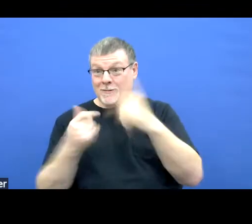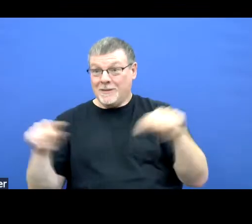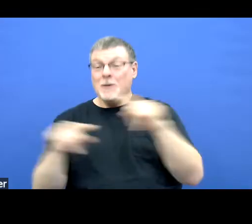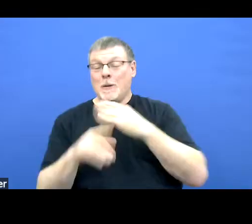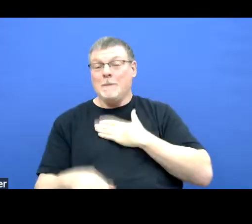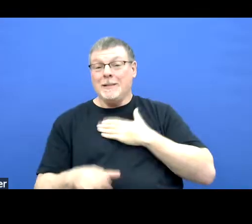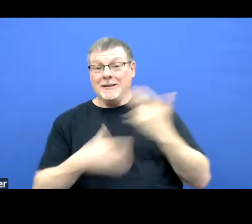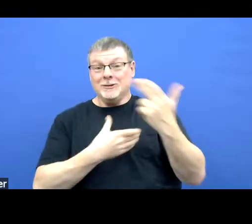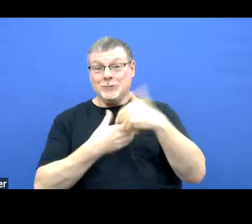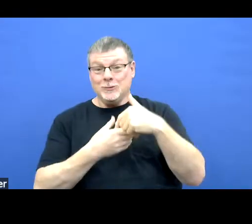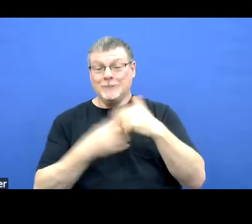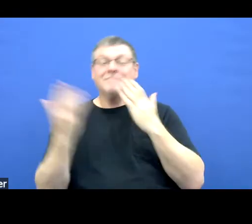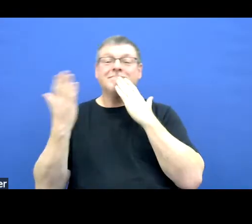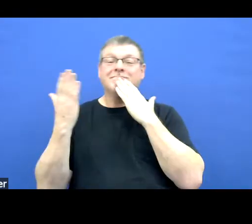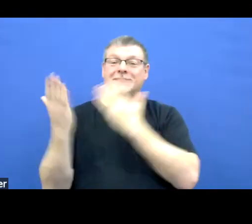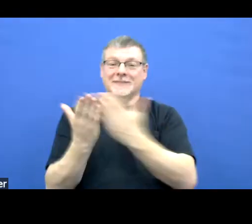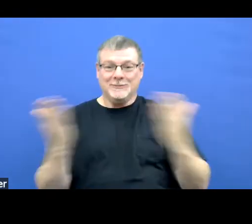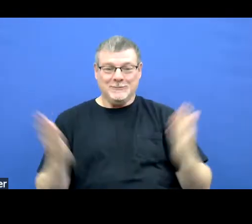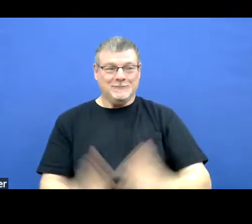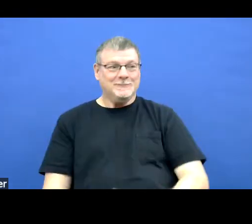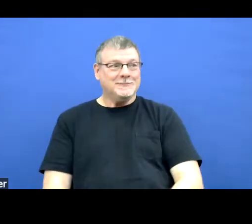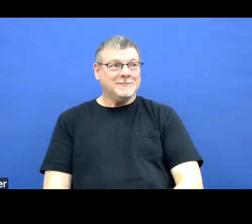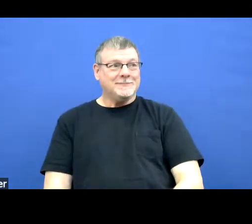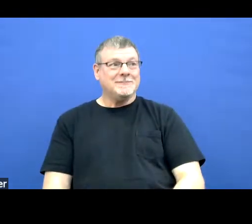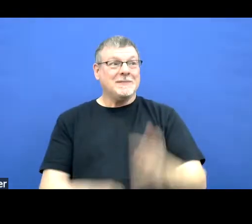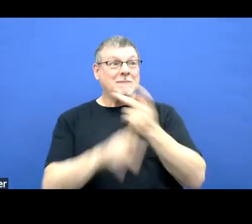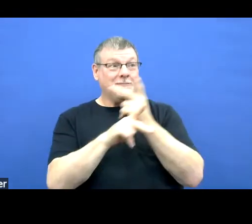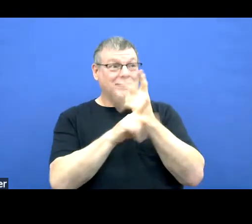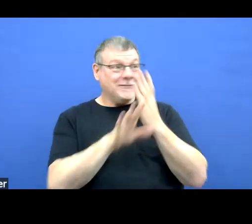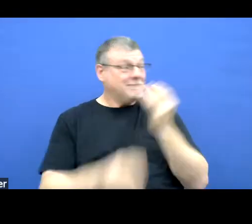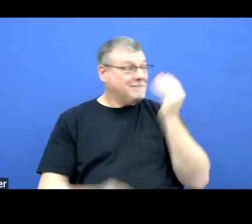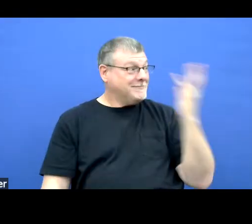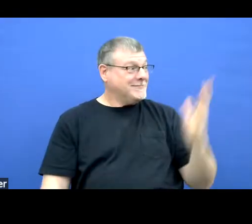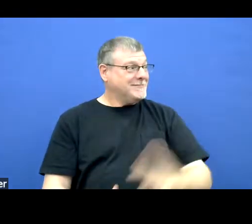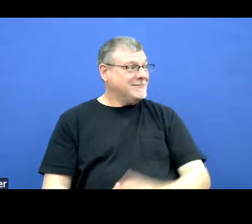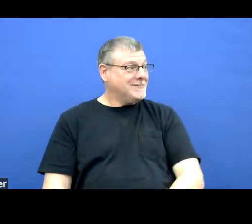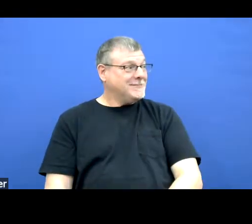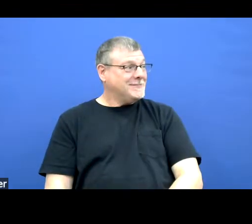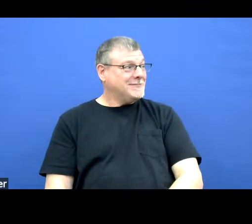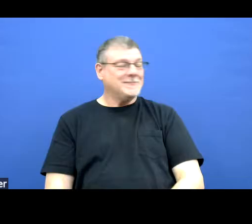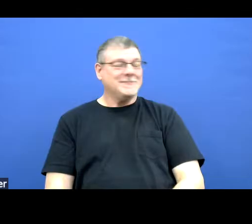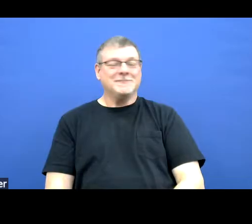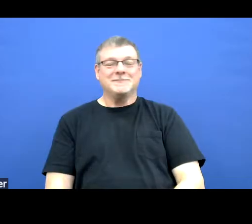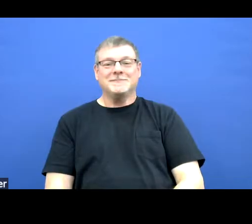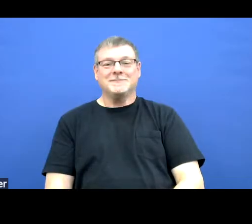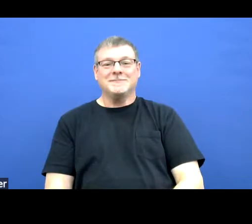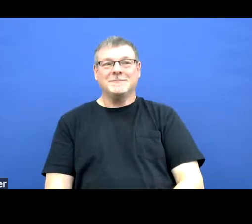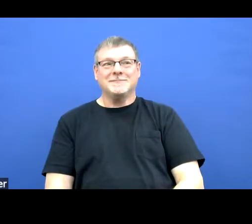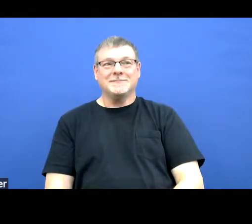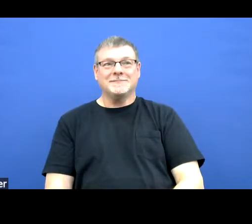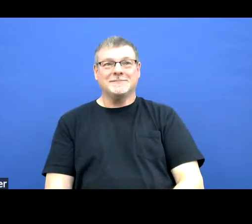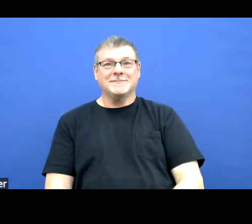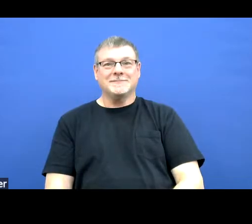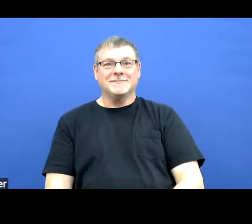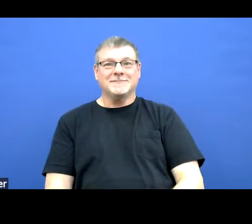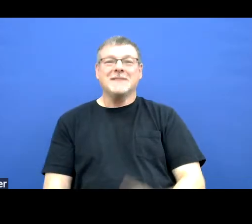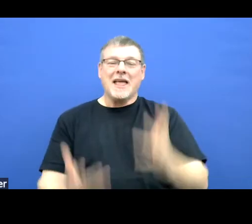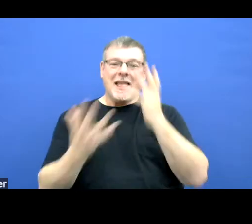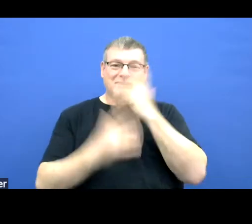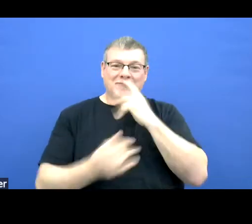join us. Thank you. Yeah. Right. Thank you. Thank you. Unfortunately, we can't. That's